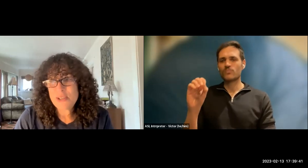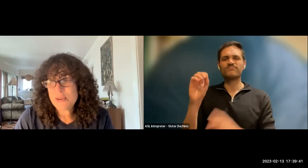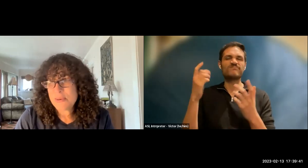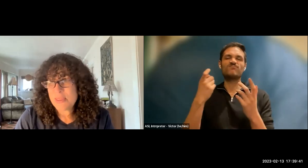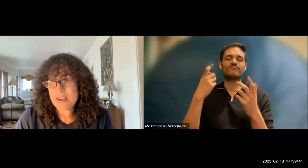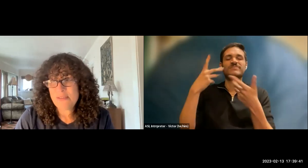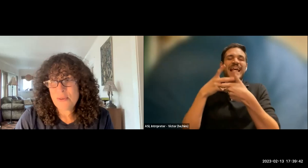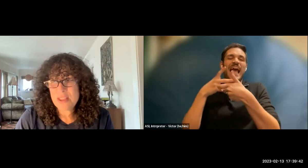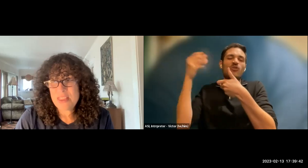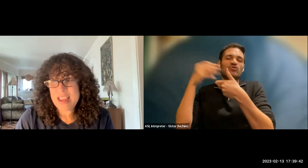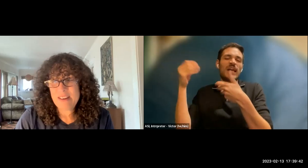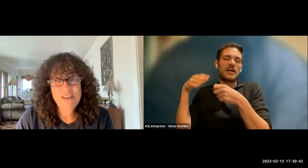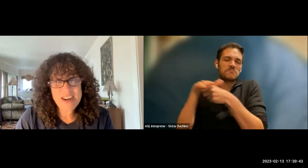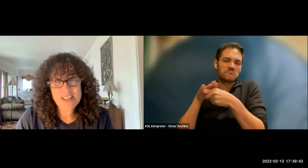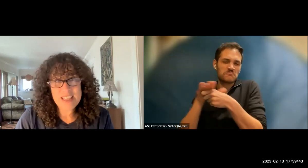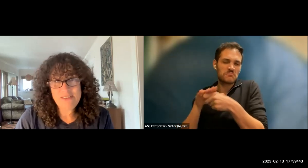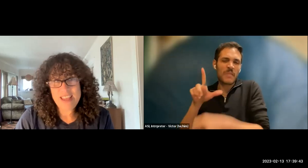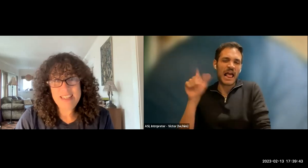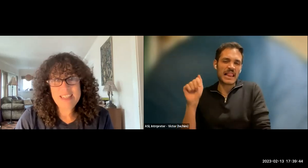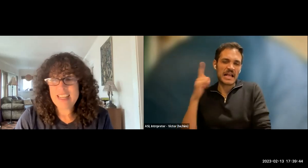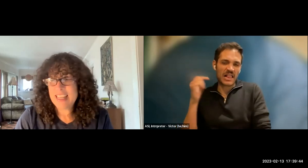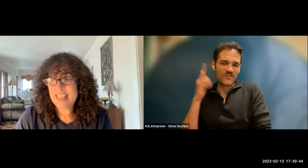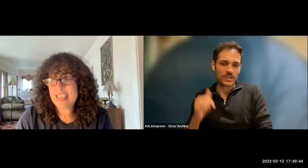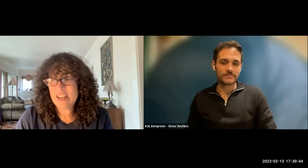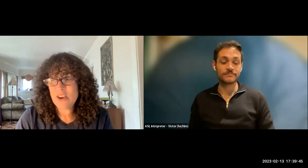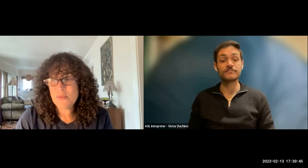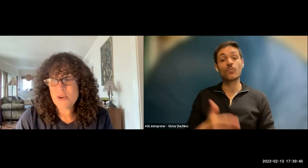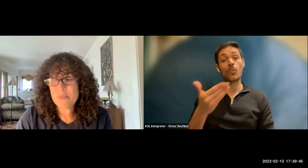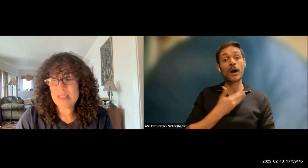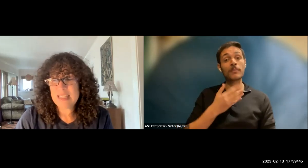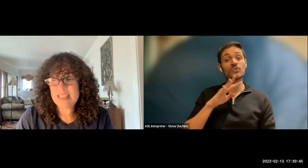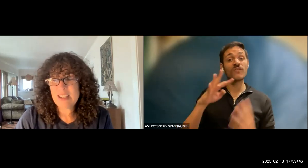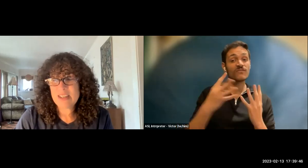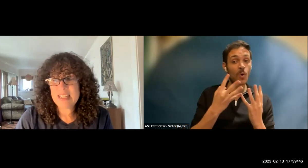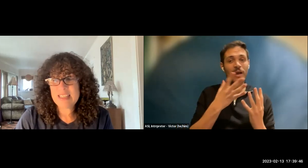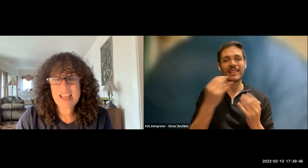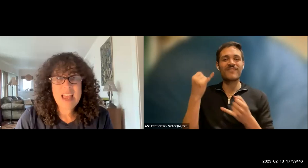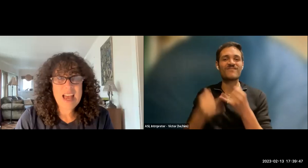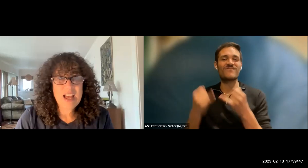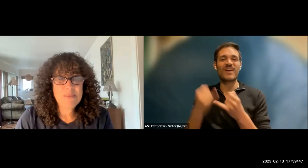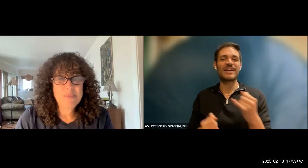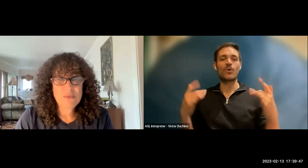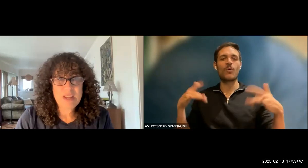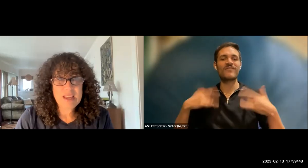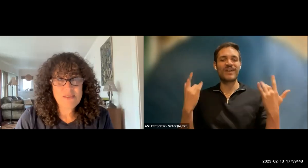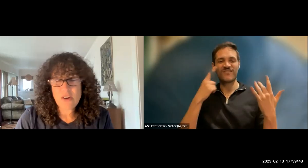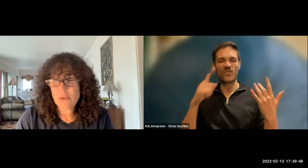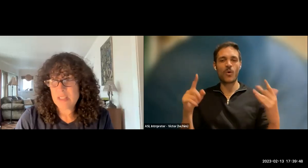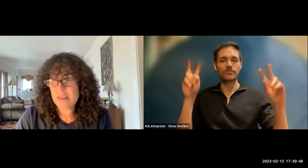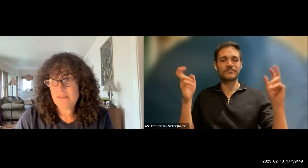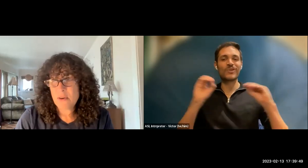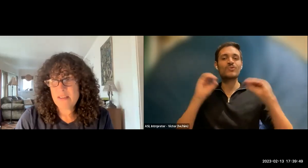Welcome to the fourth and final event in the No More Police series. We